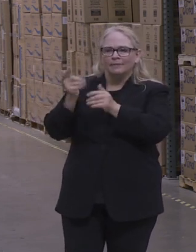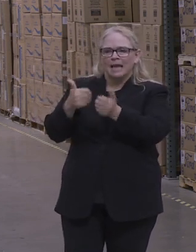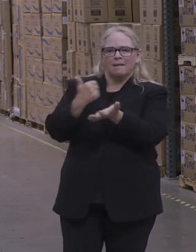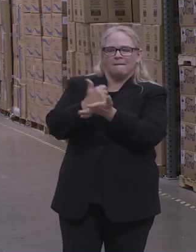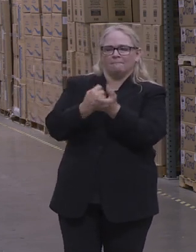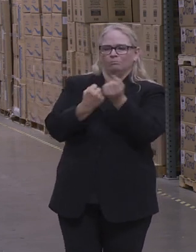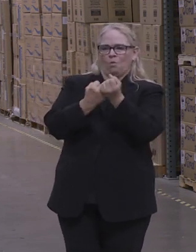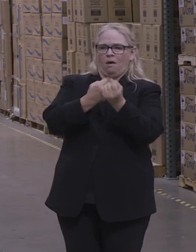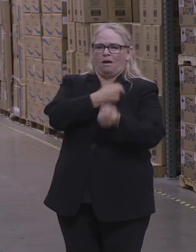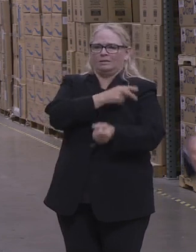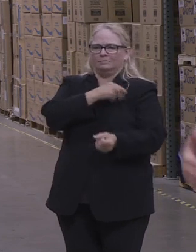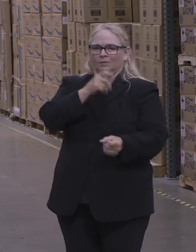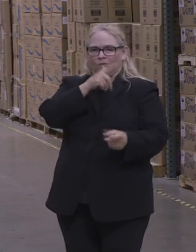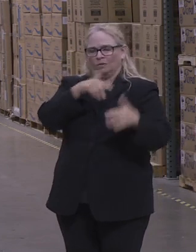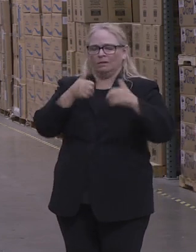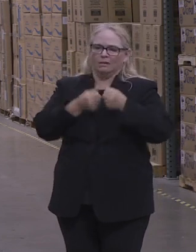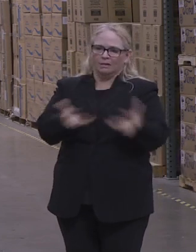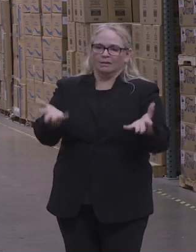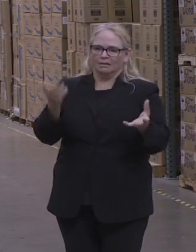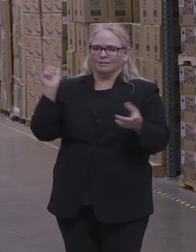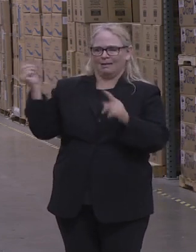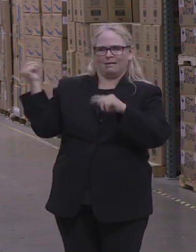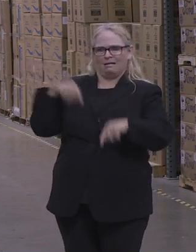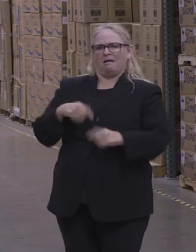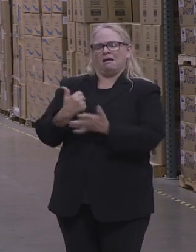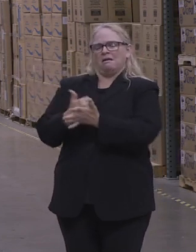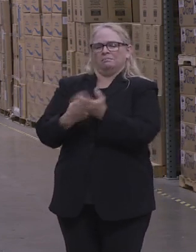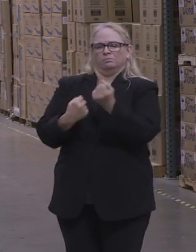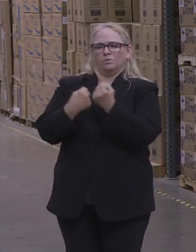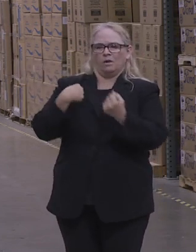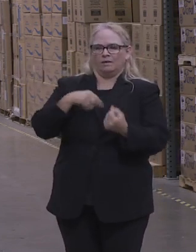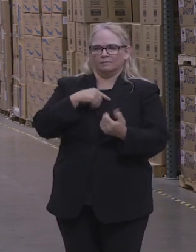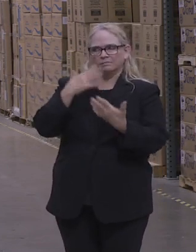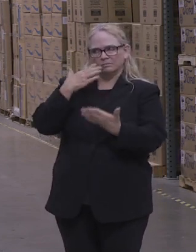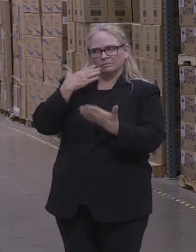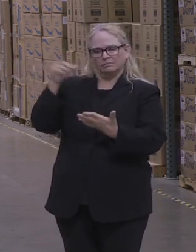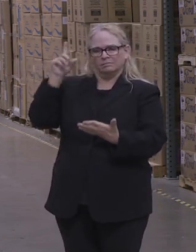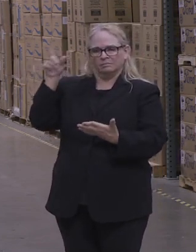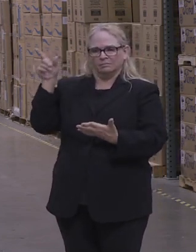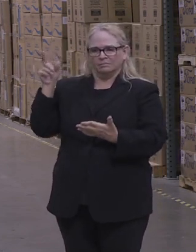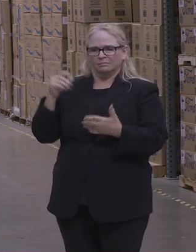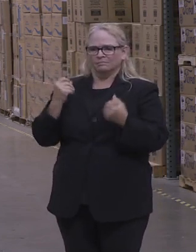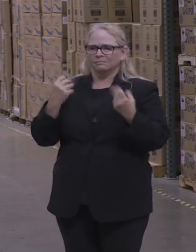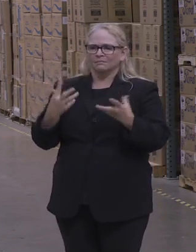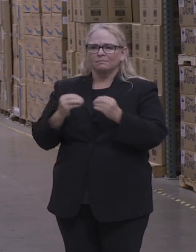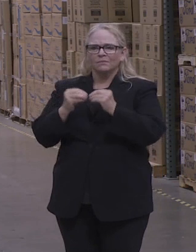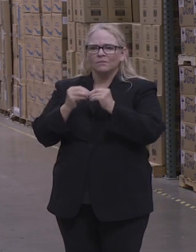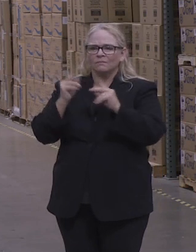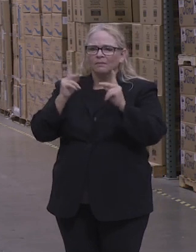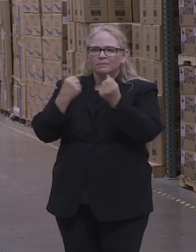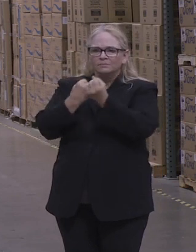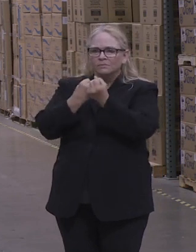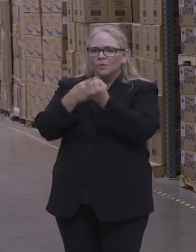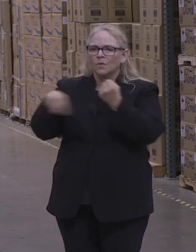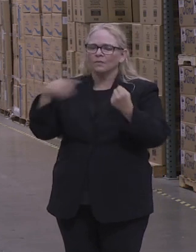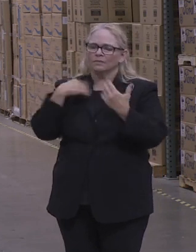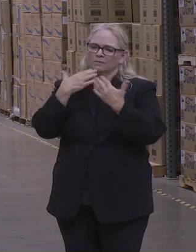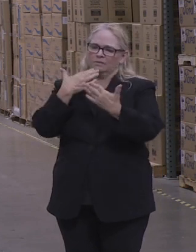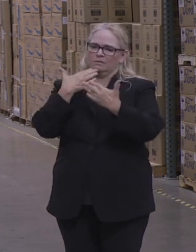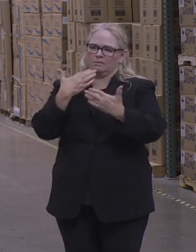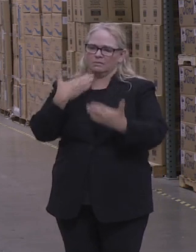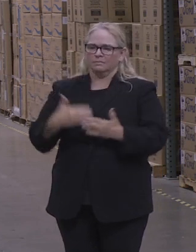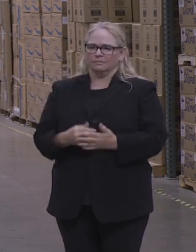number of hospitals and hospital systems throughout the state of California. More and subsequent support that we are currently